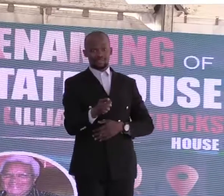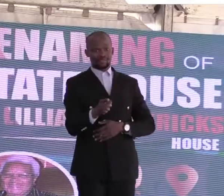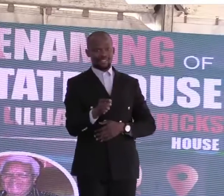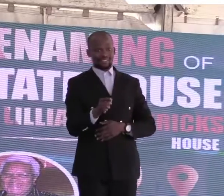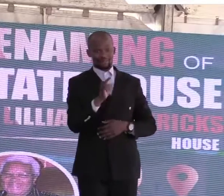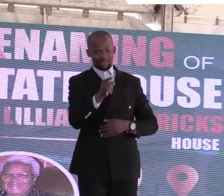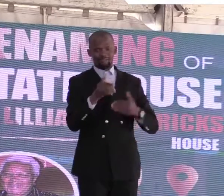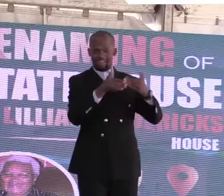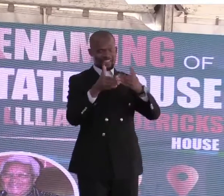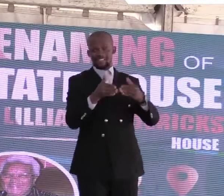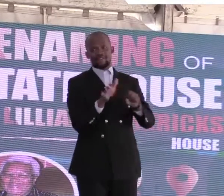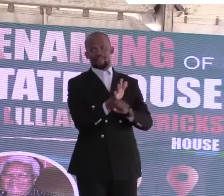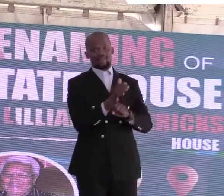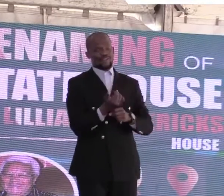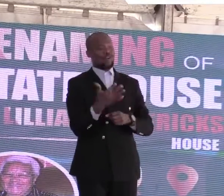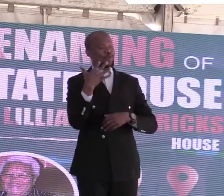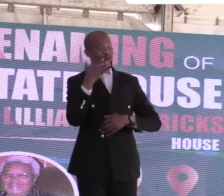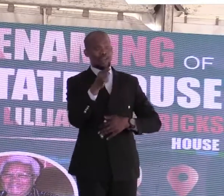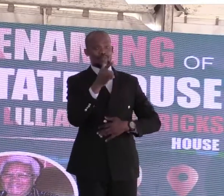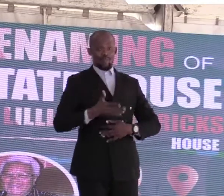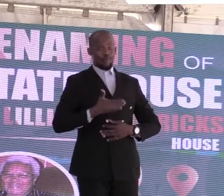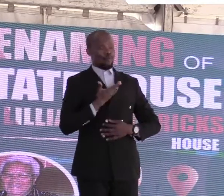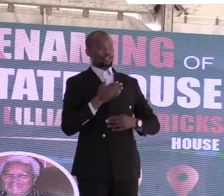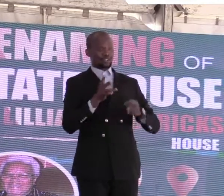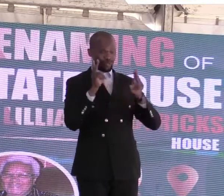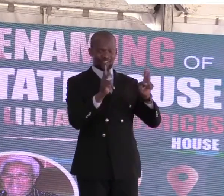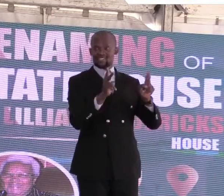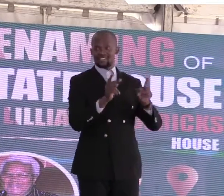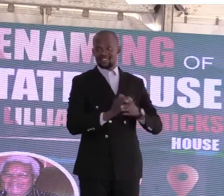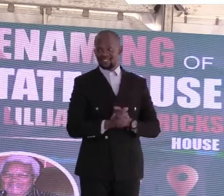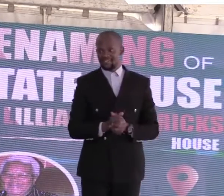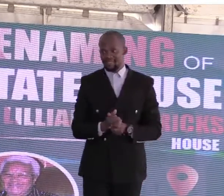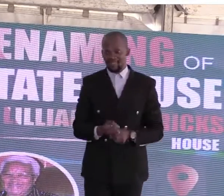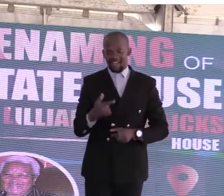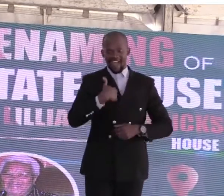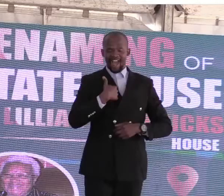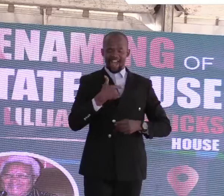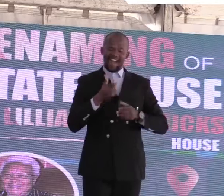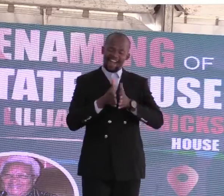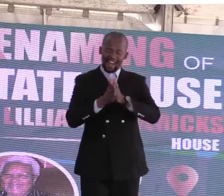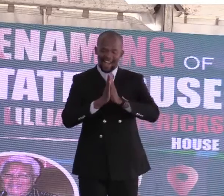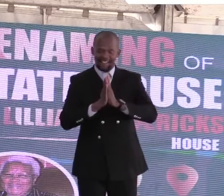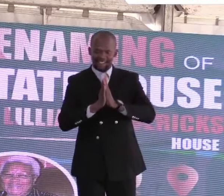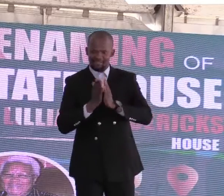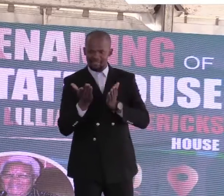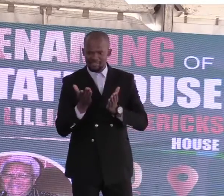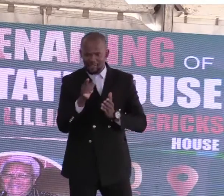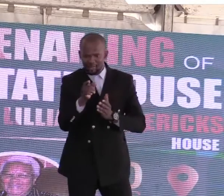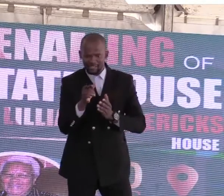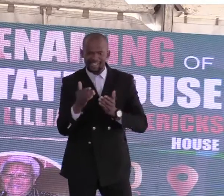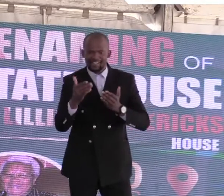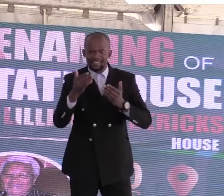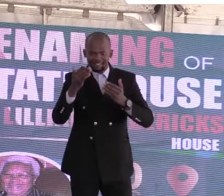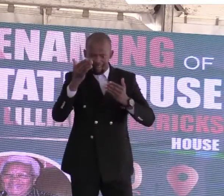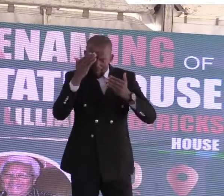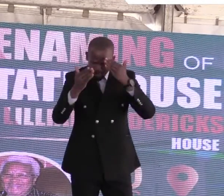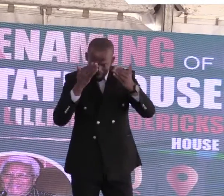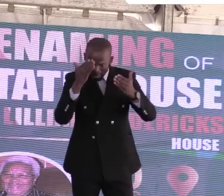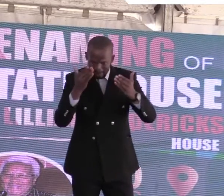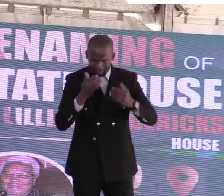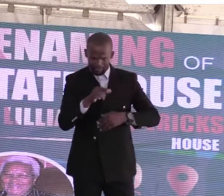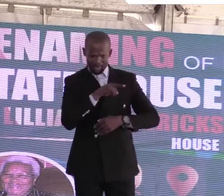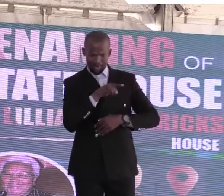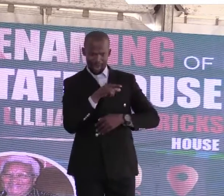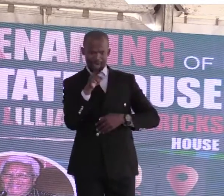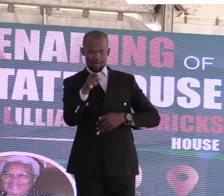you want to go and visit her. As a result, I simply ask Comrade H, can you please pass our greetings? We know her,